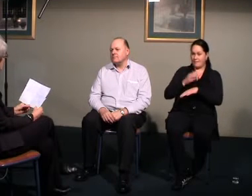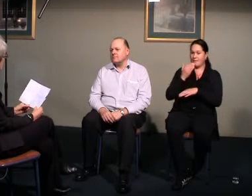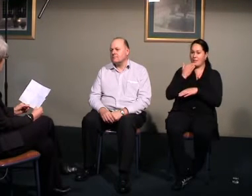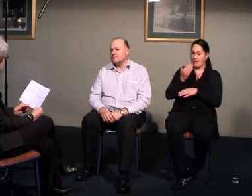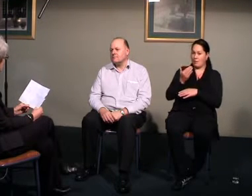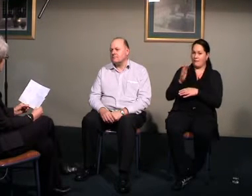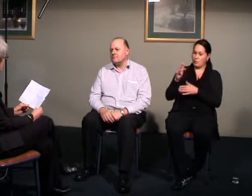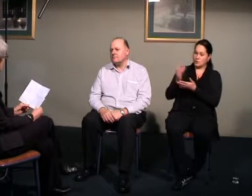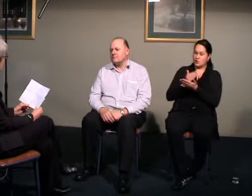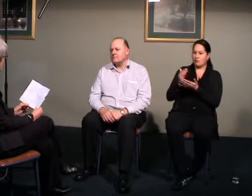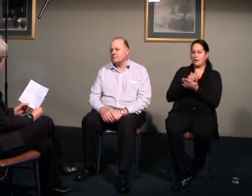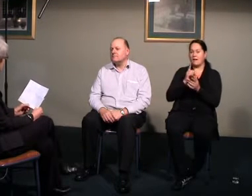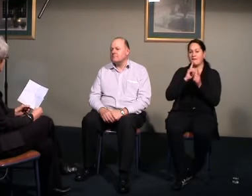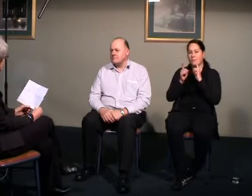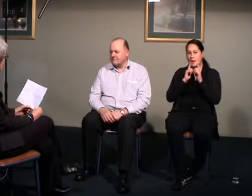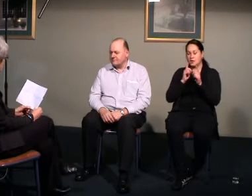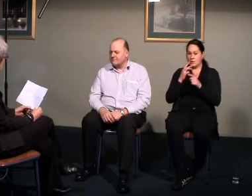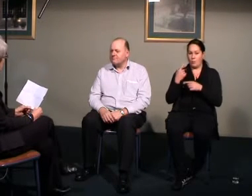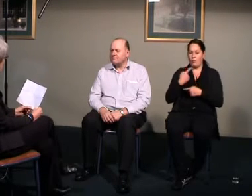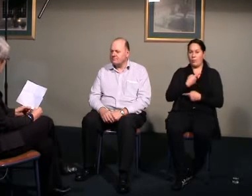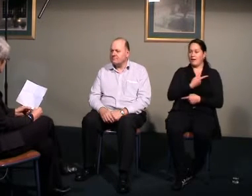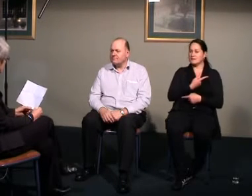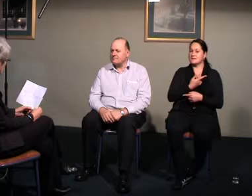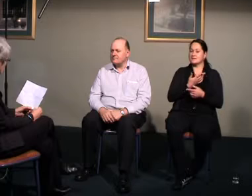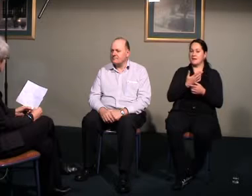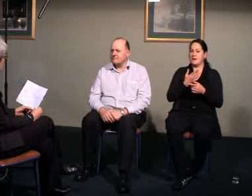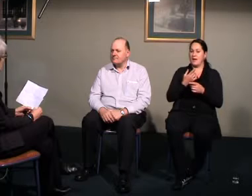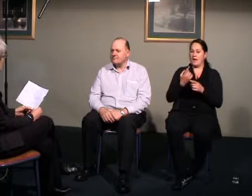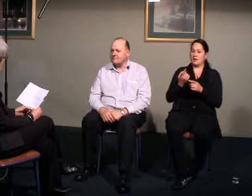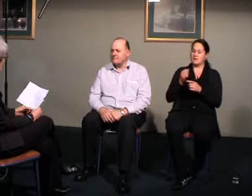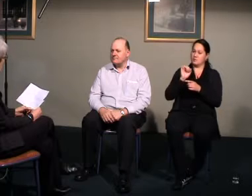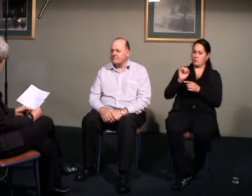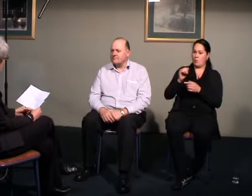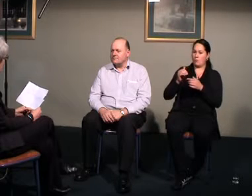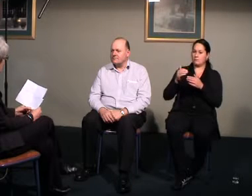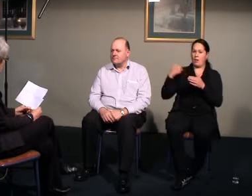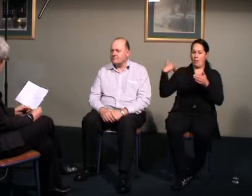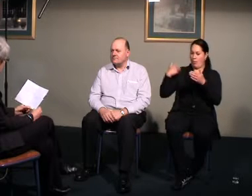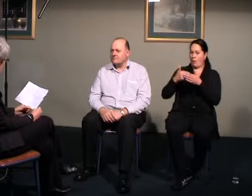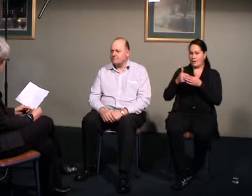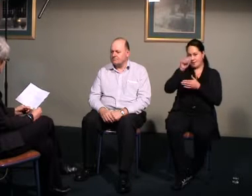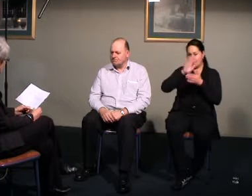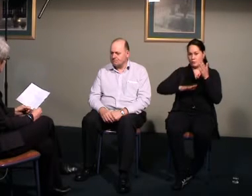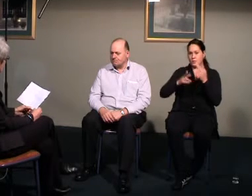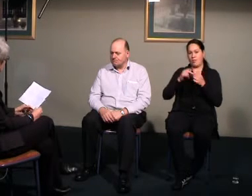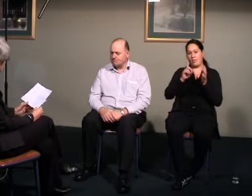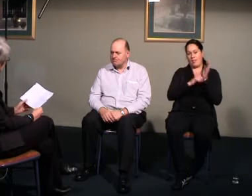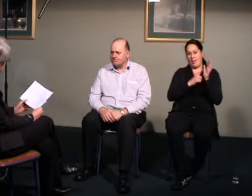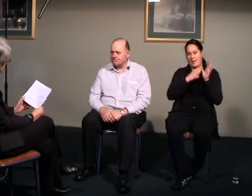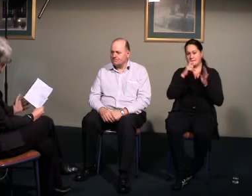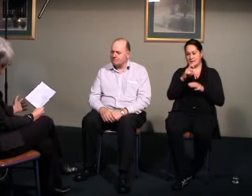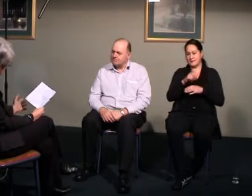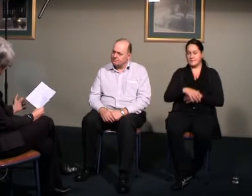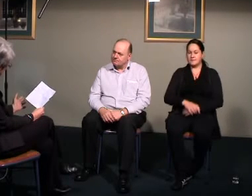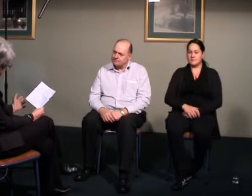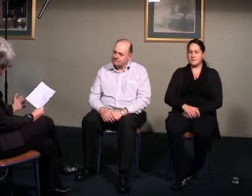both information with us and something of your long experience with local area coordination.